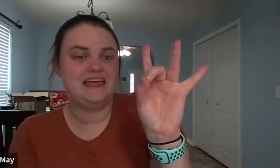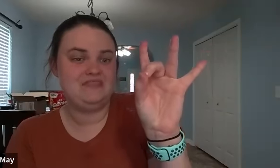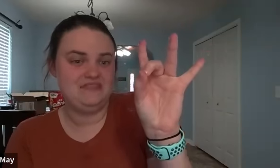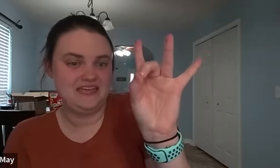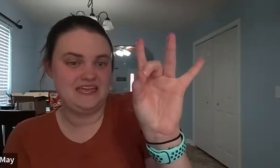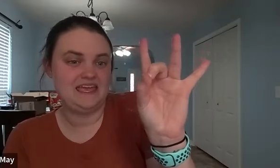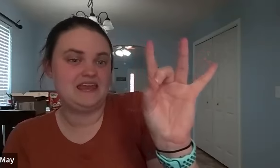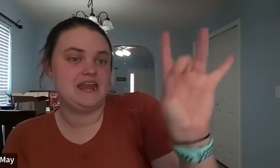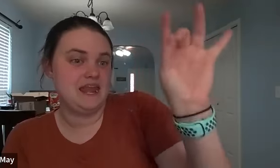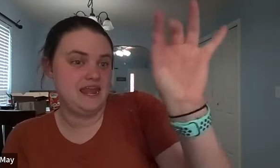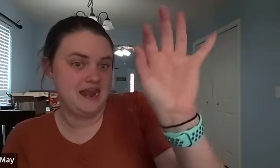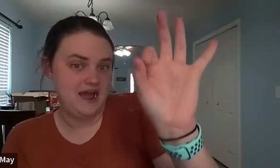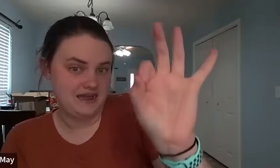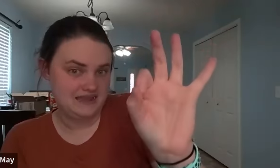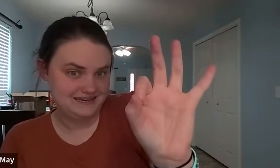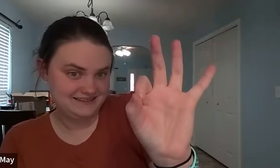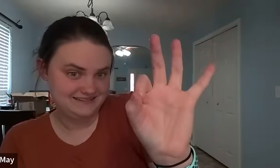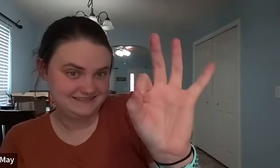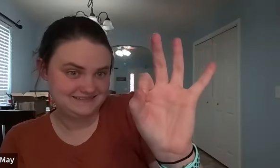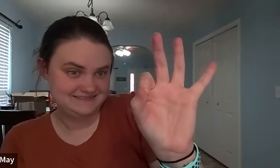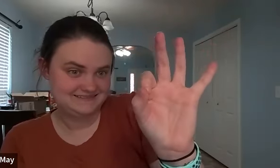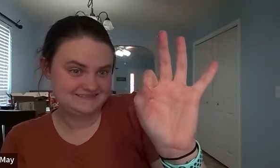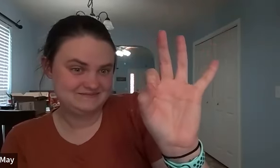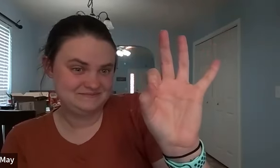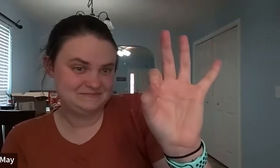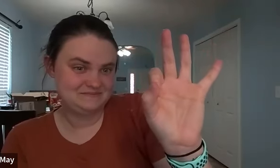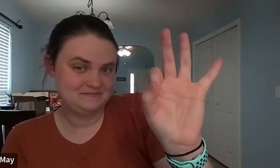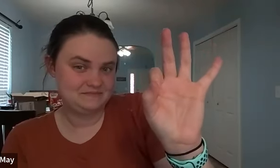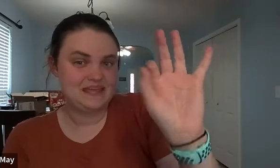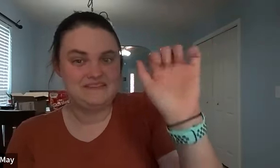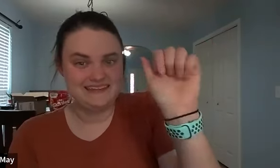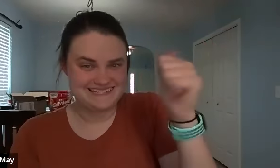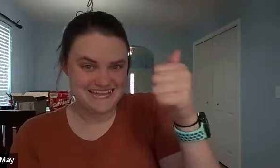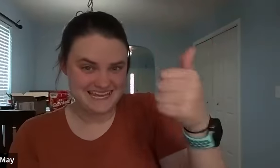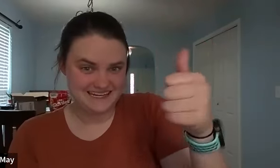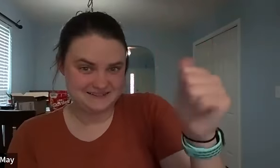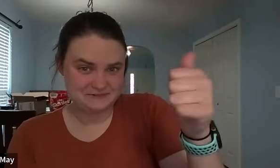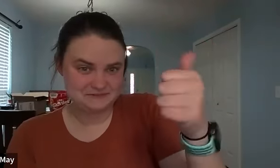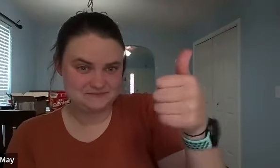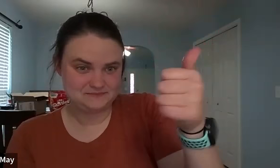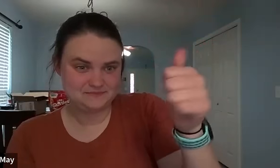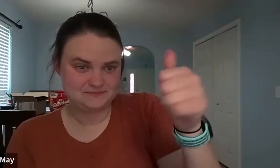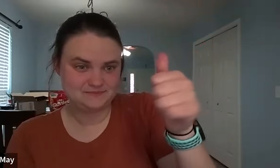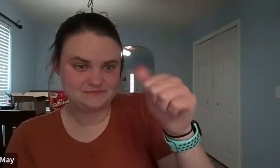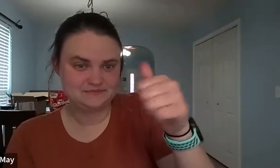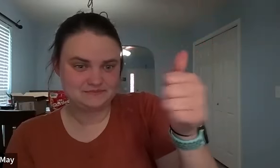And then 9. And then 10.